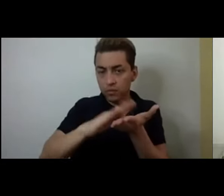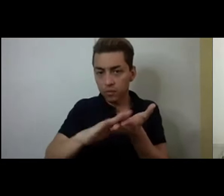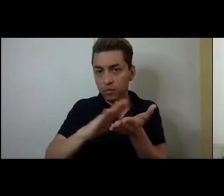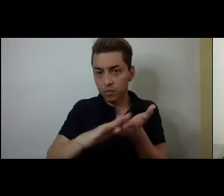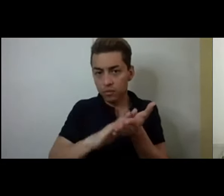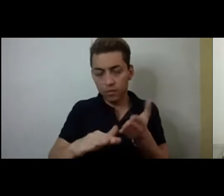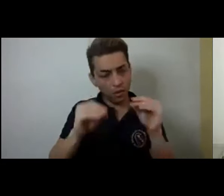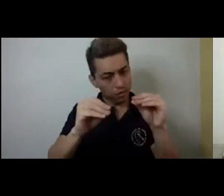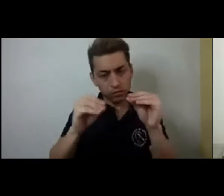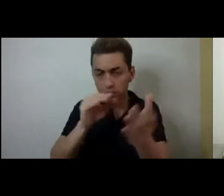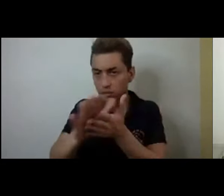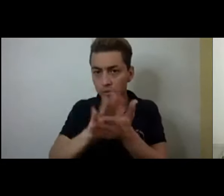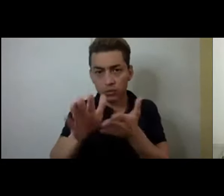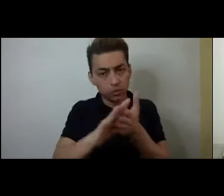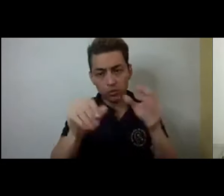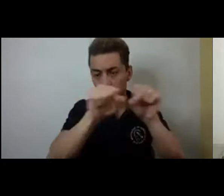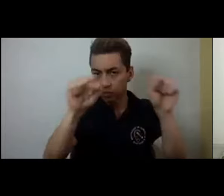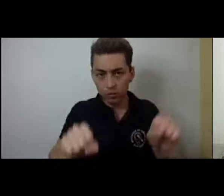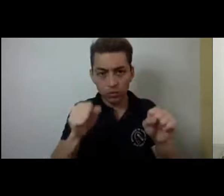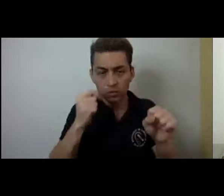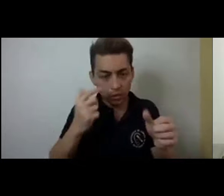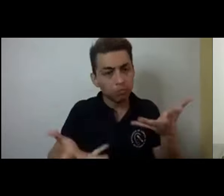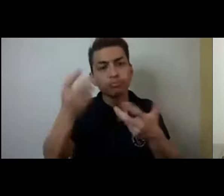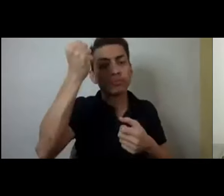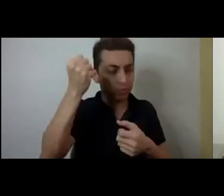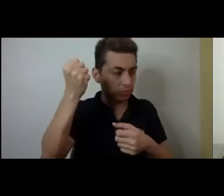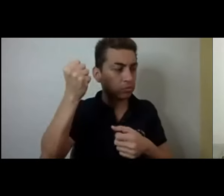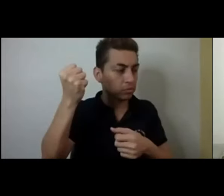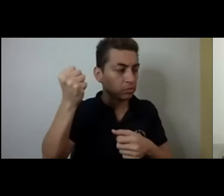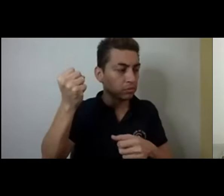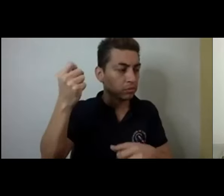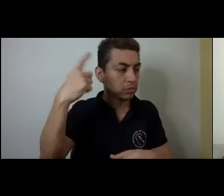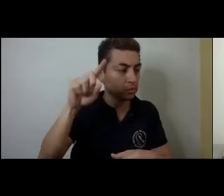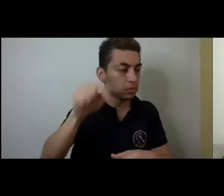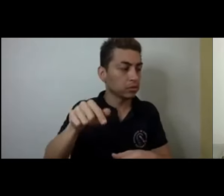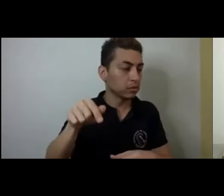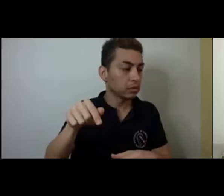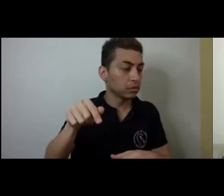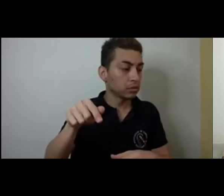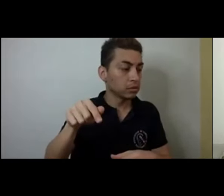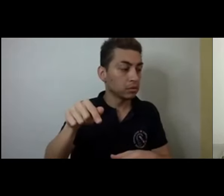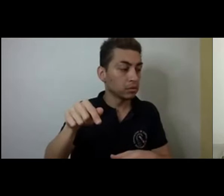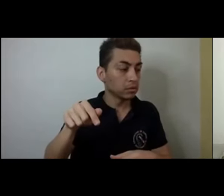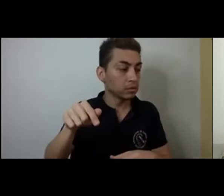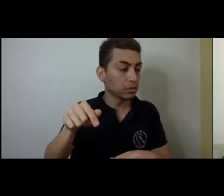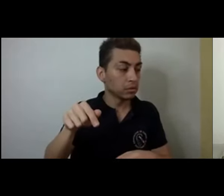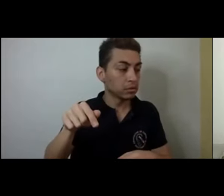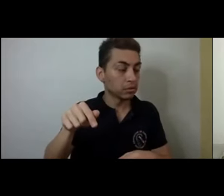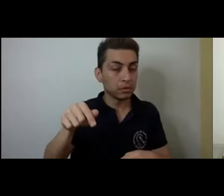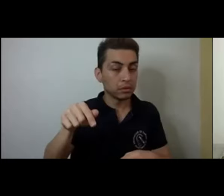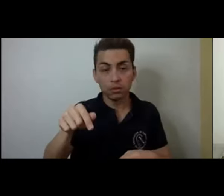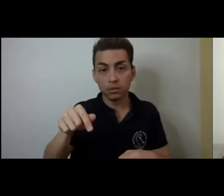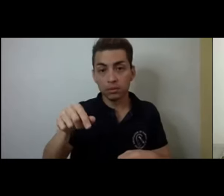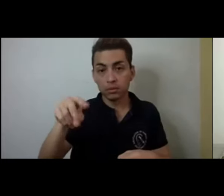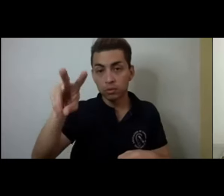towards achieving sustainable development goal by 2030. UNESCO praises